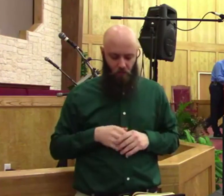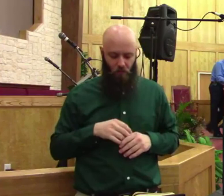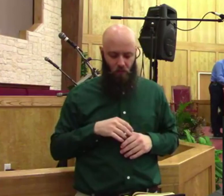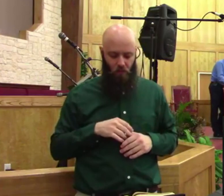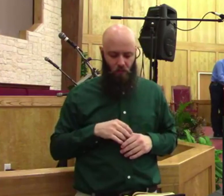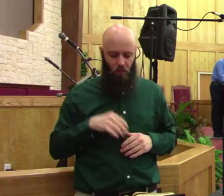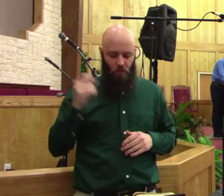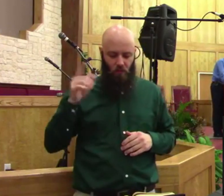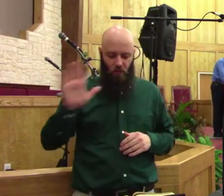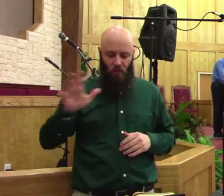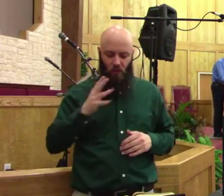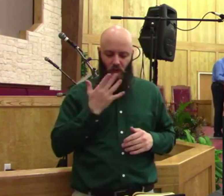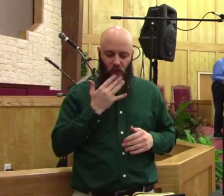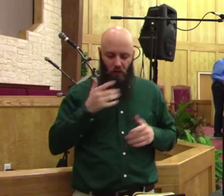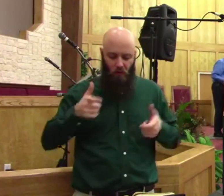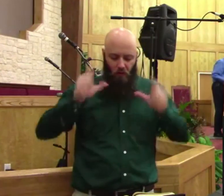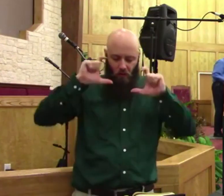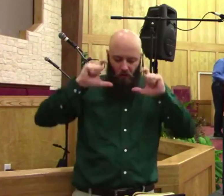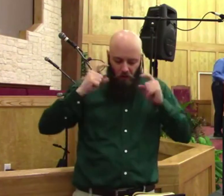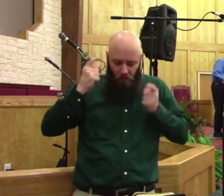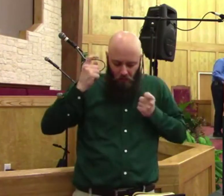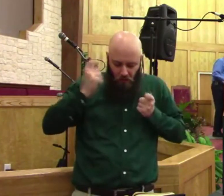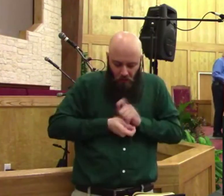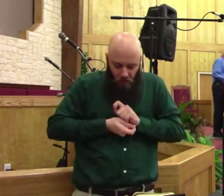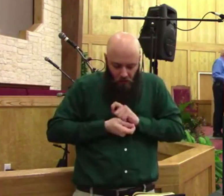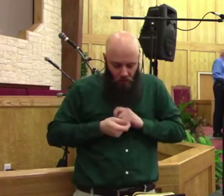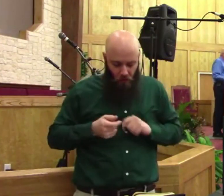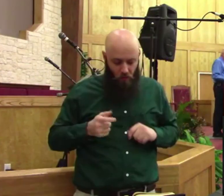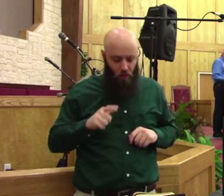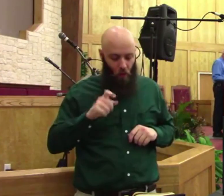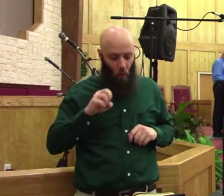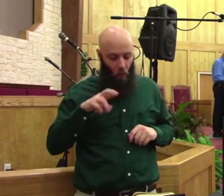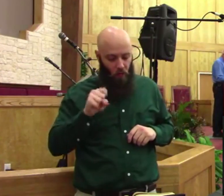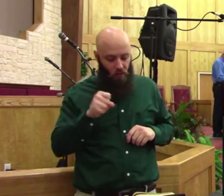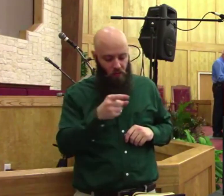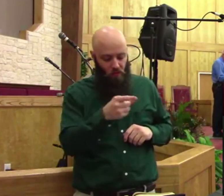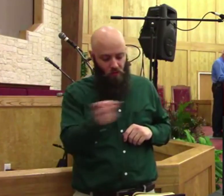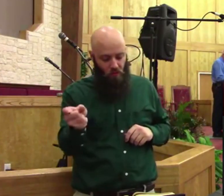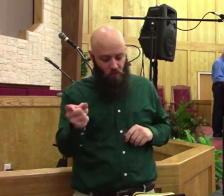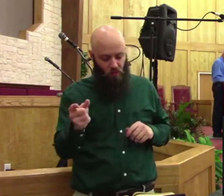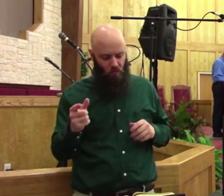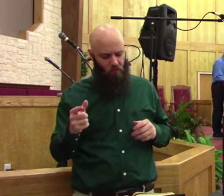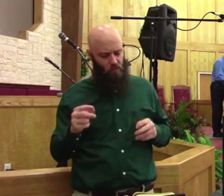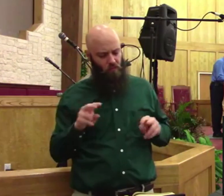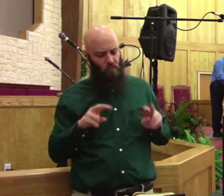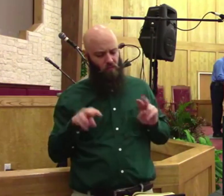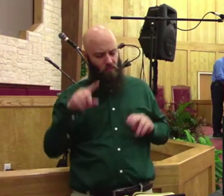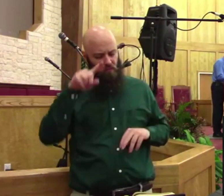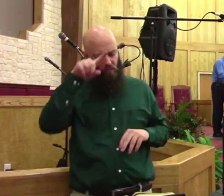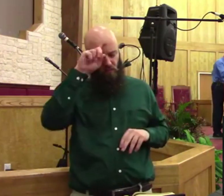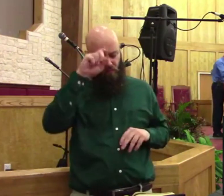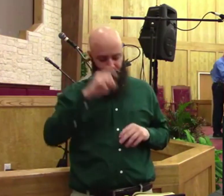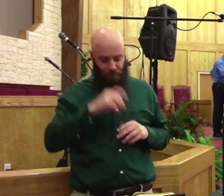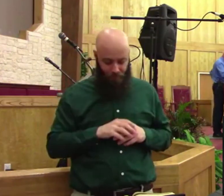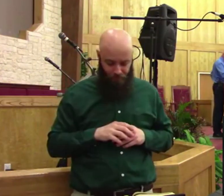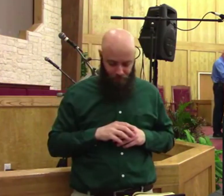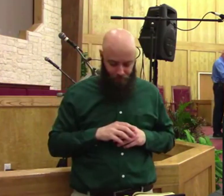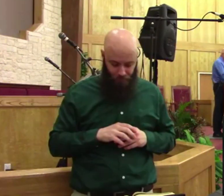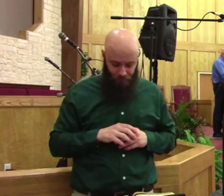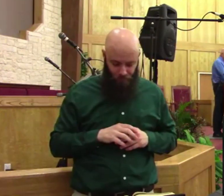changed, and his lords were perplexed. So then verse 10